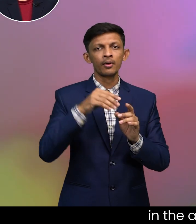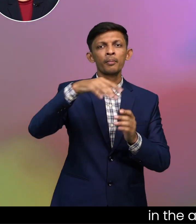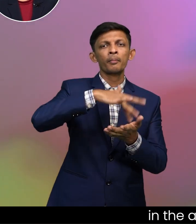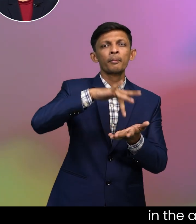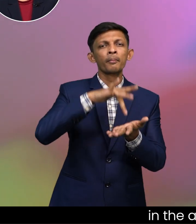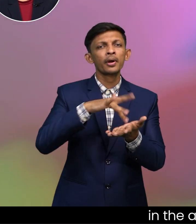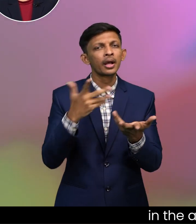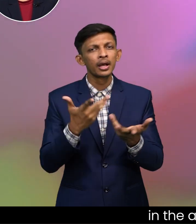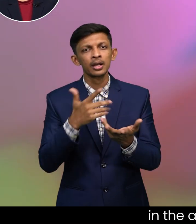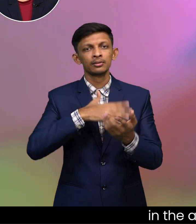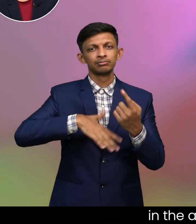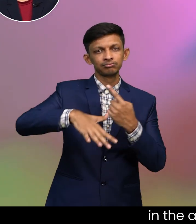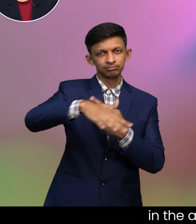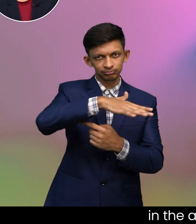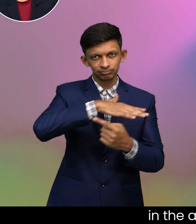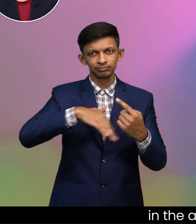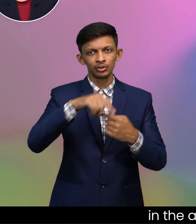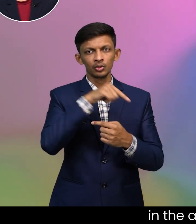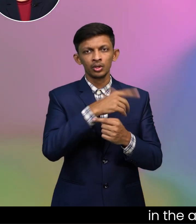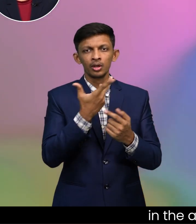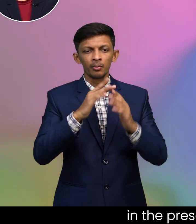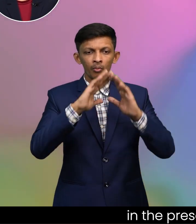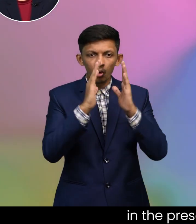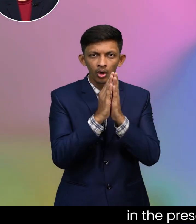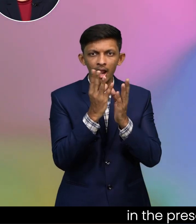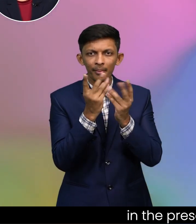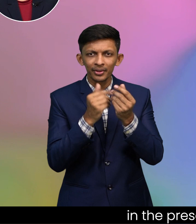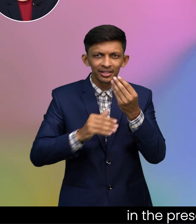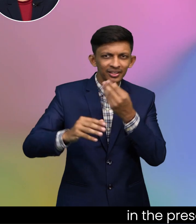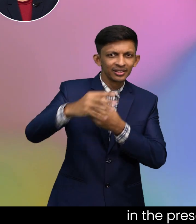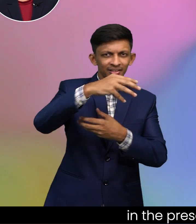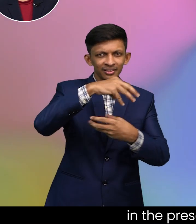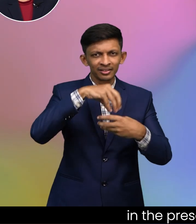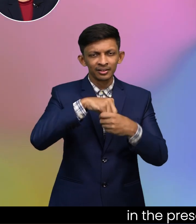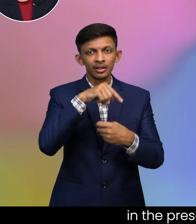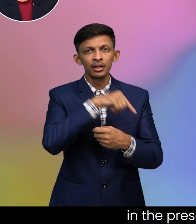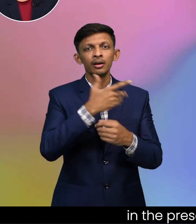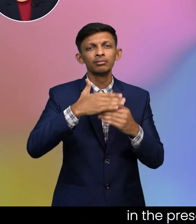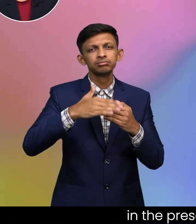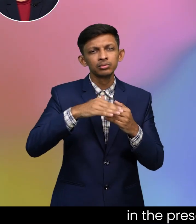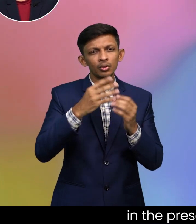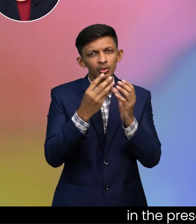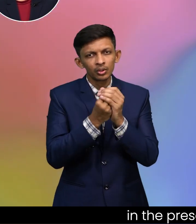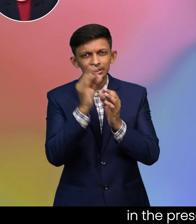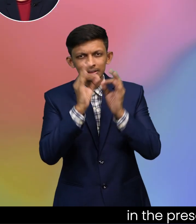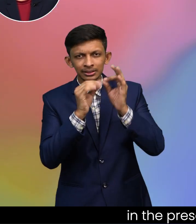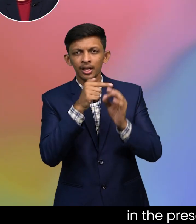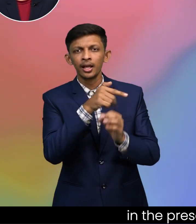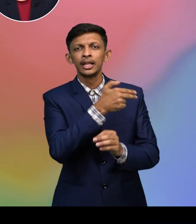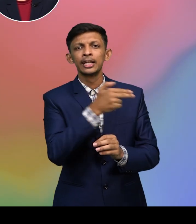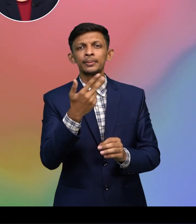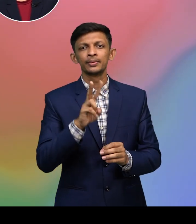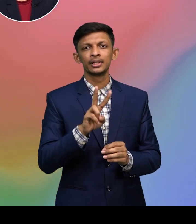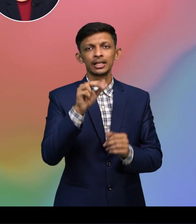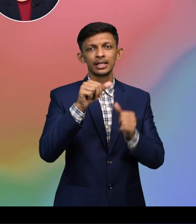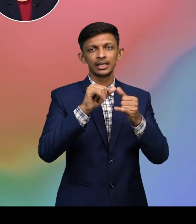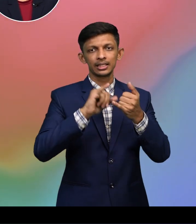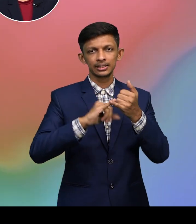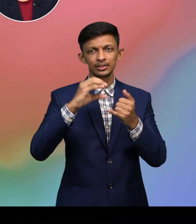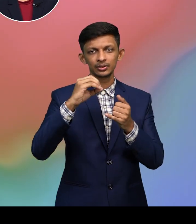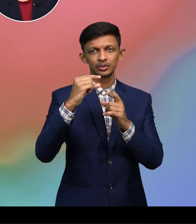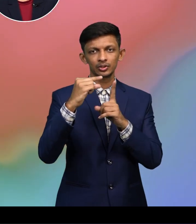Only 10% of the water passes out of filtrate through osmosis